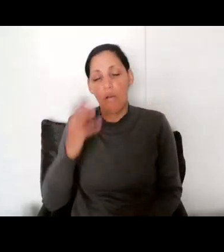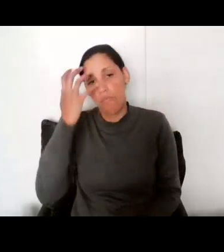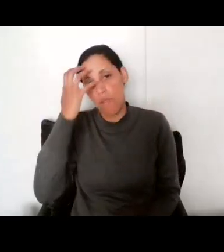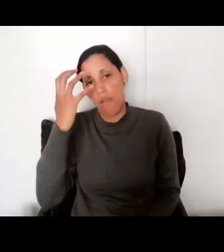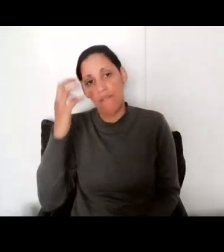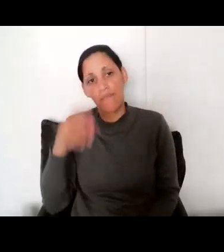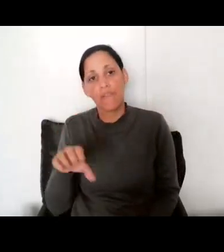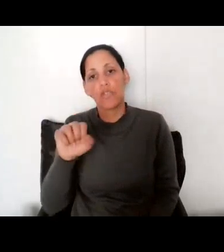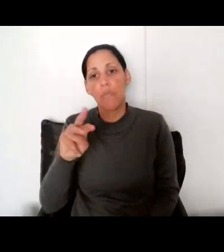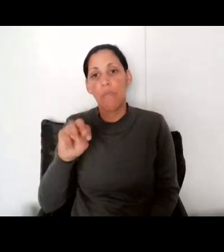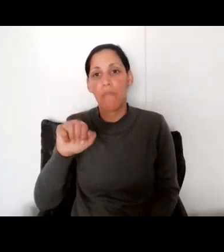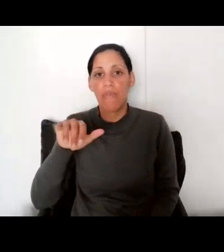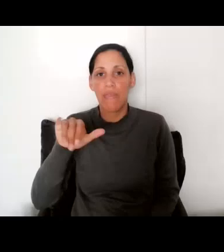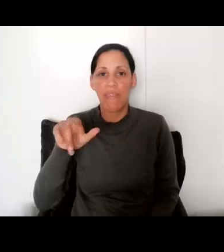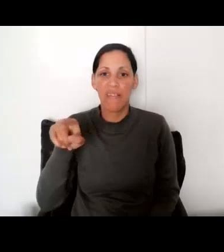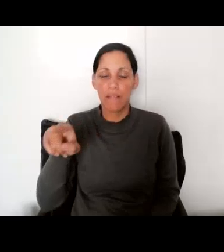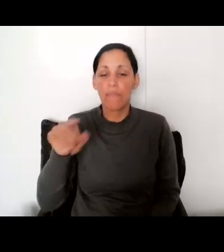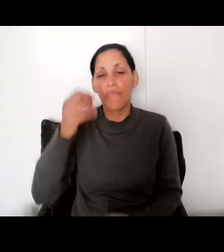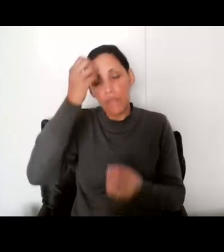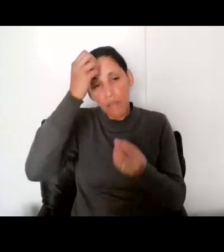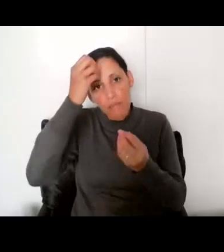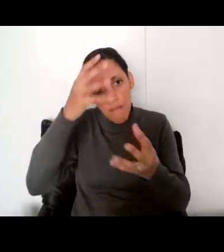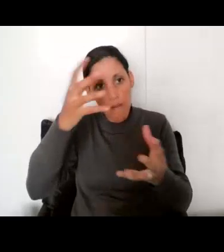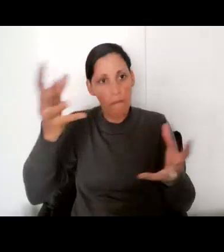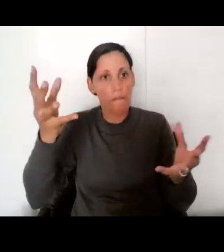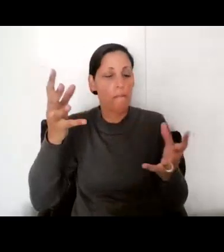thing around